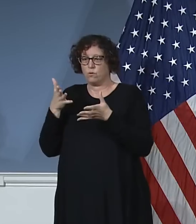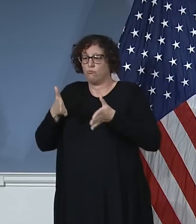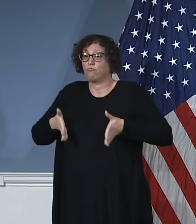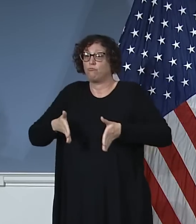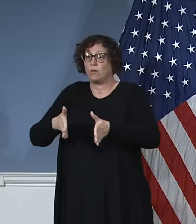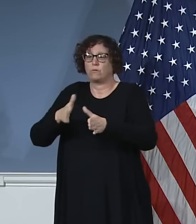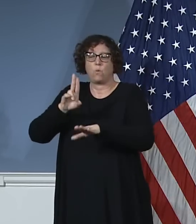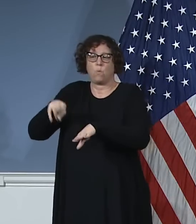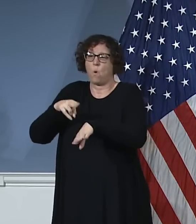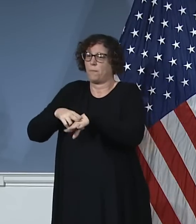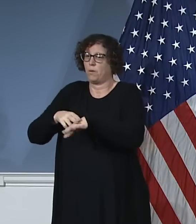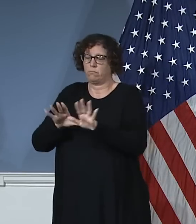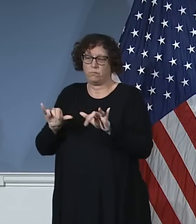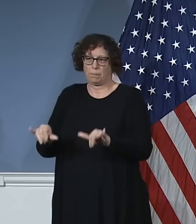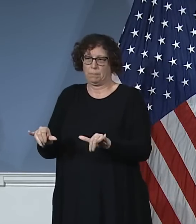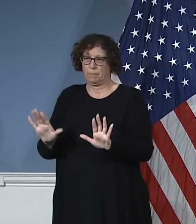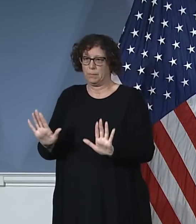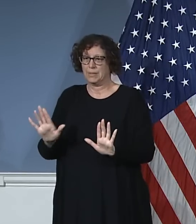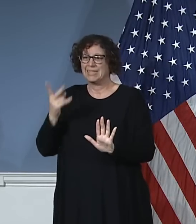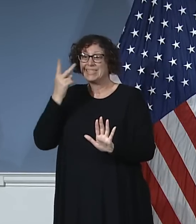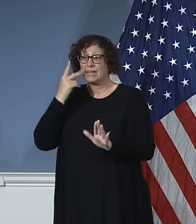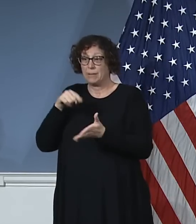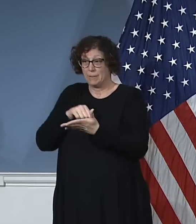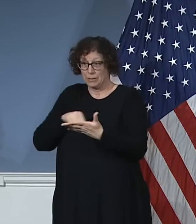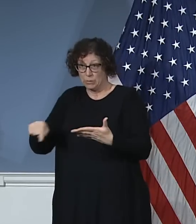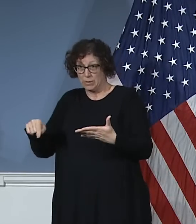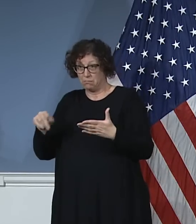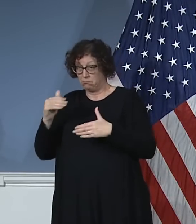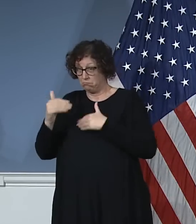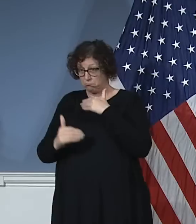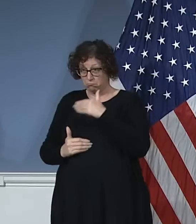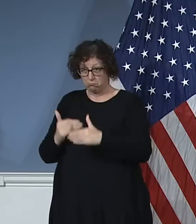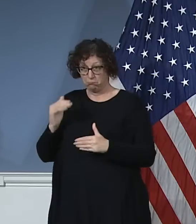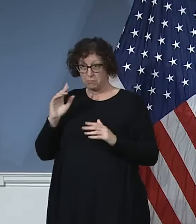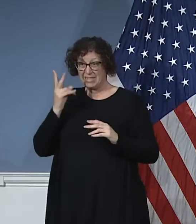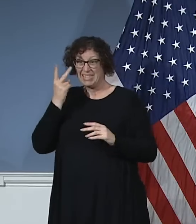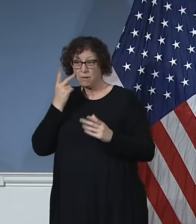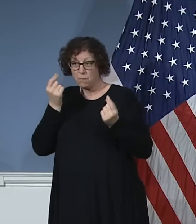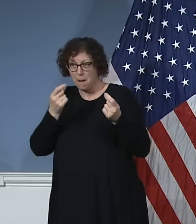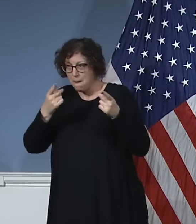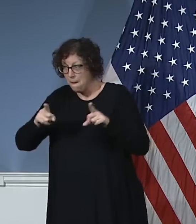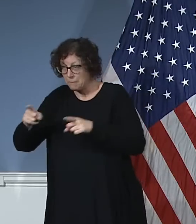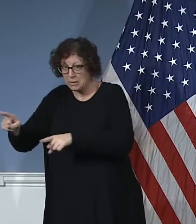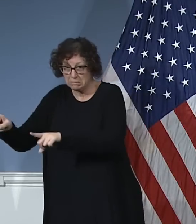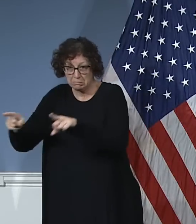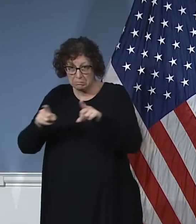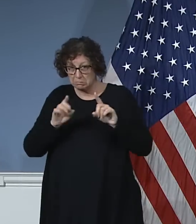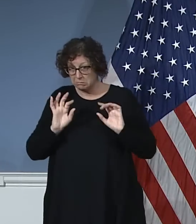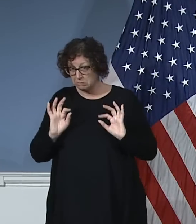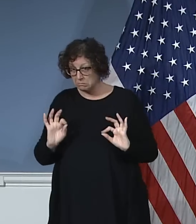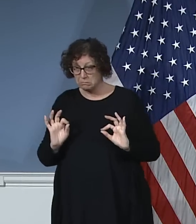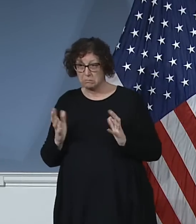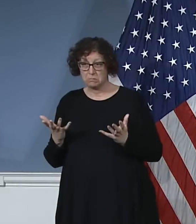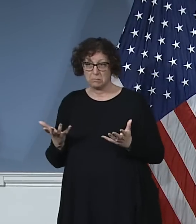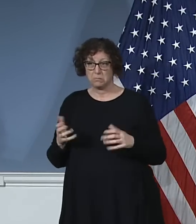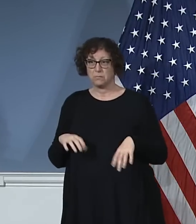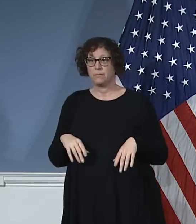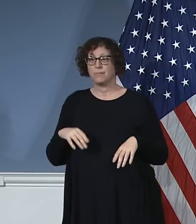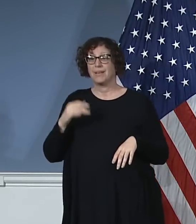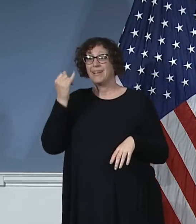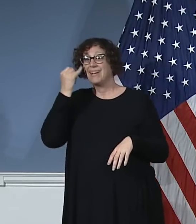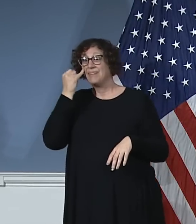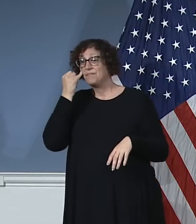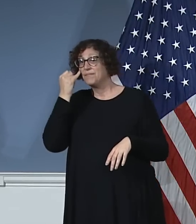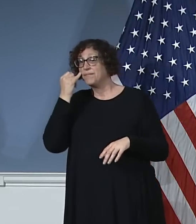that goes. We're going to see how enforcement goes. We're going to see how many people come out and how they handle it. If we think it's smart to open up